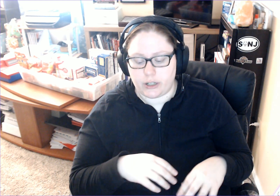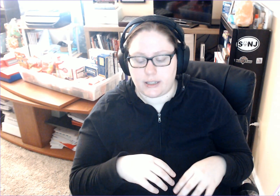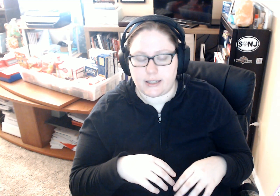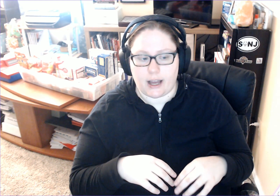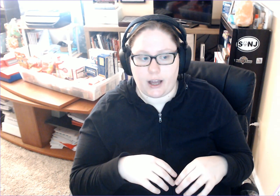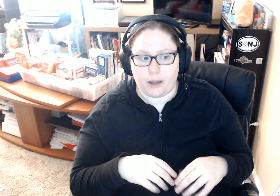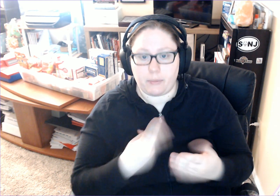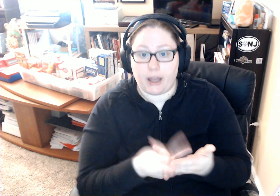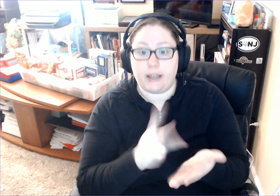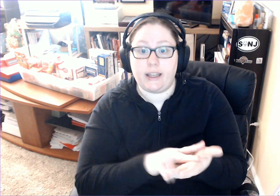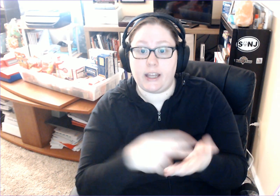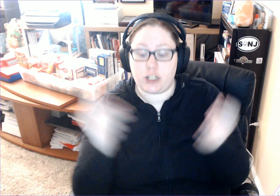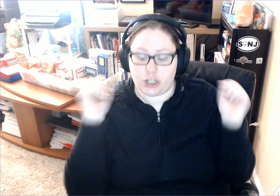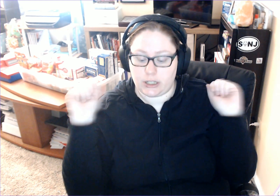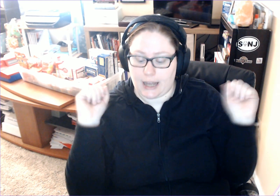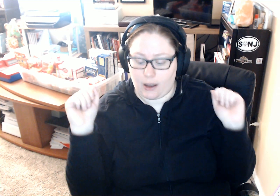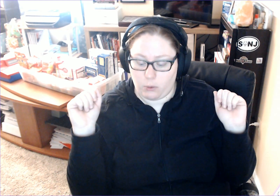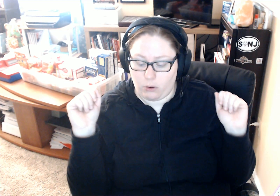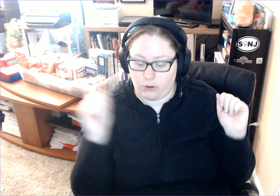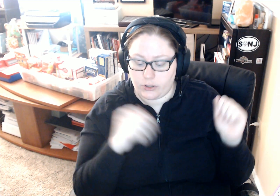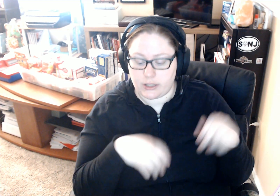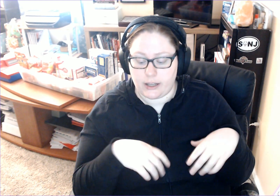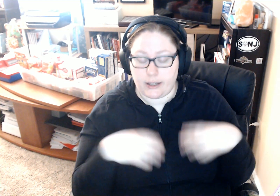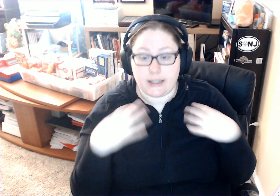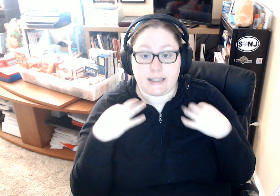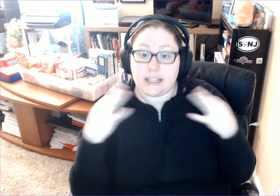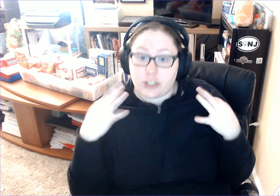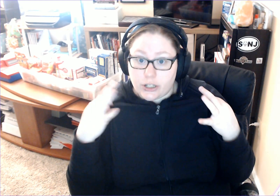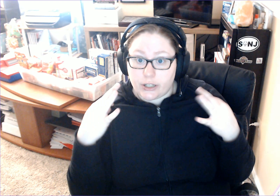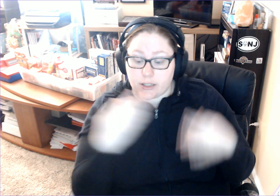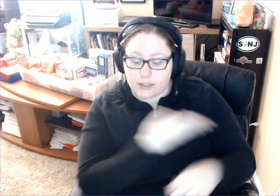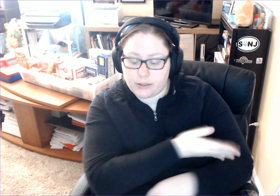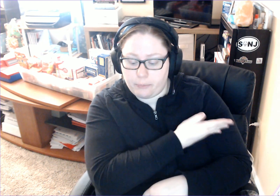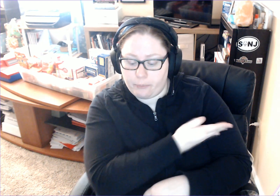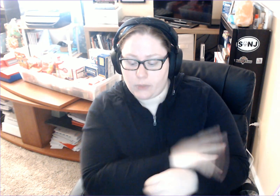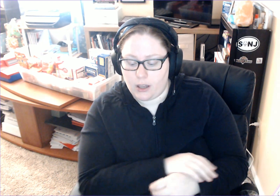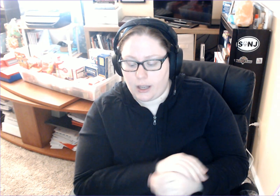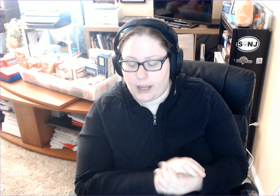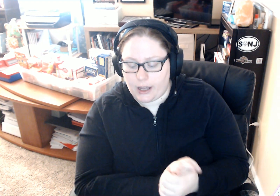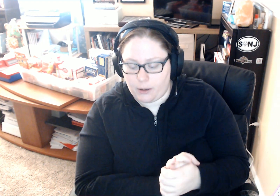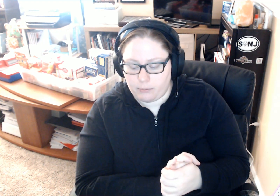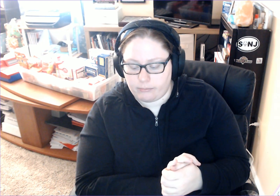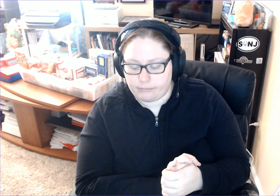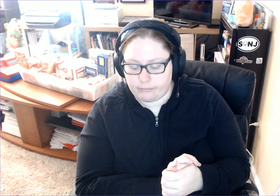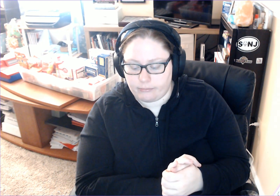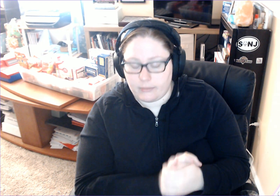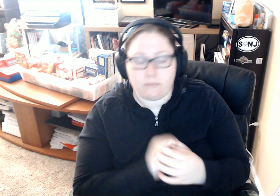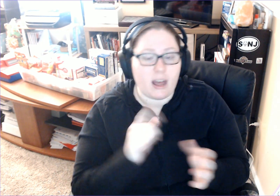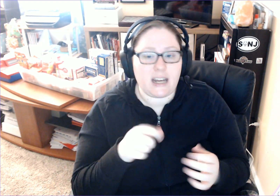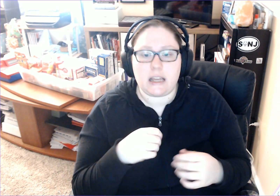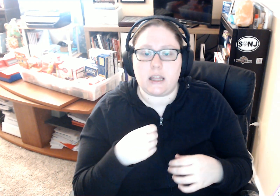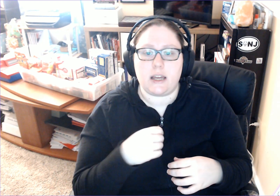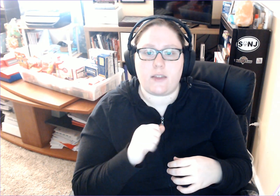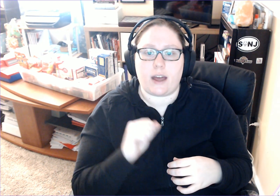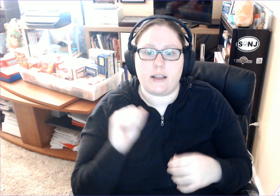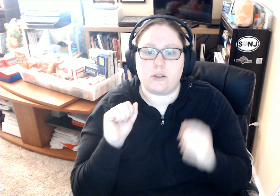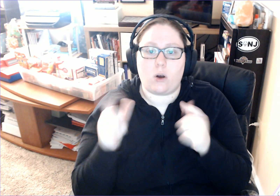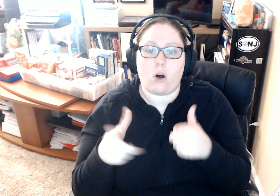undershirts, kitchen towels, t-shirts, anything that is all